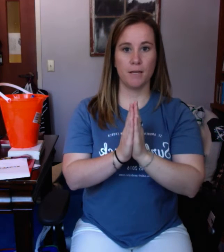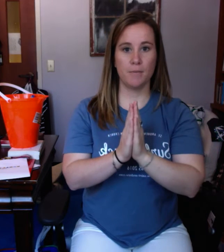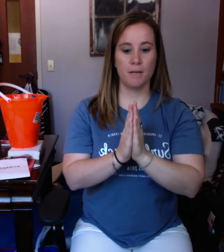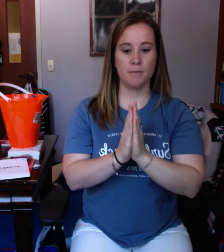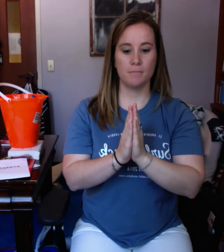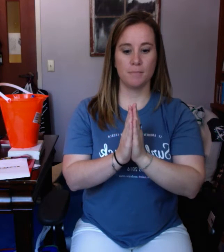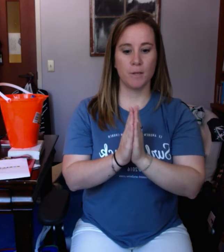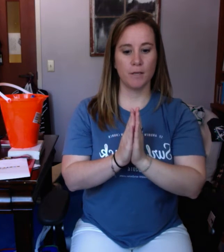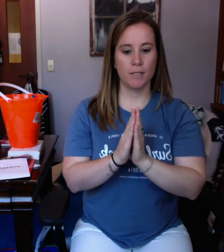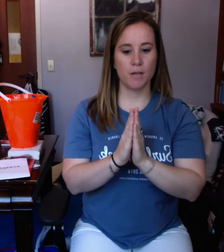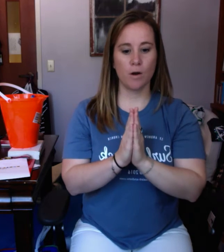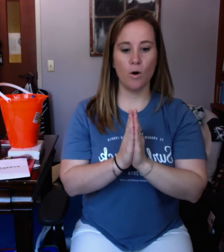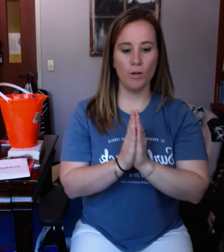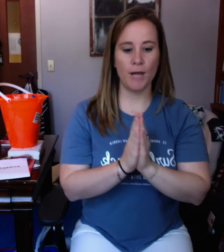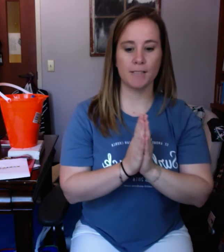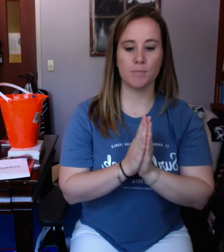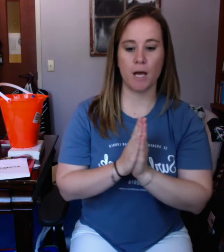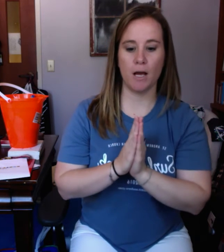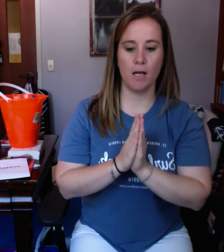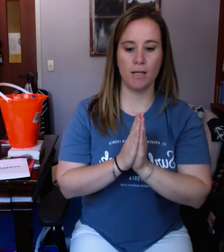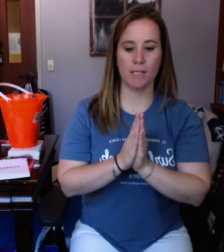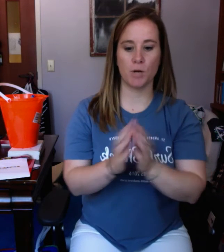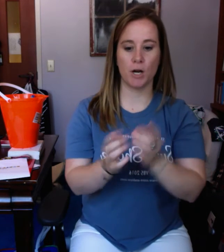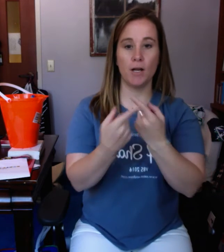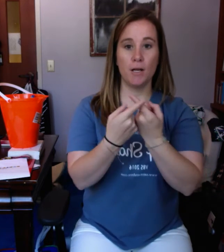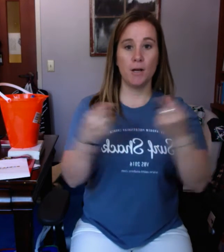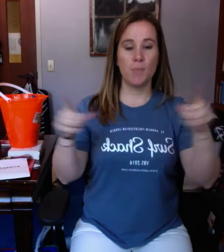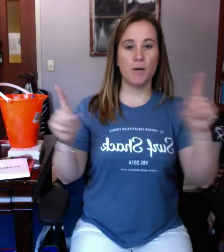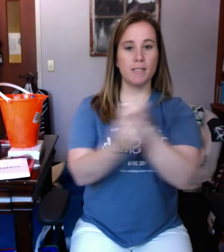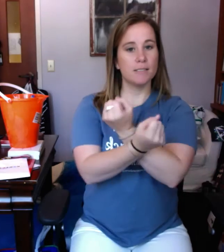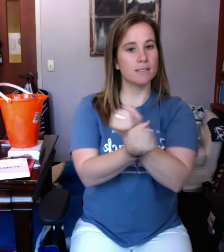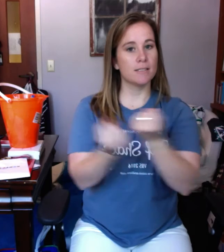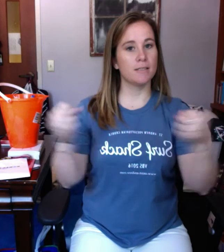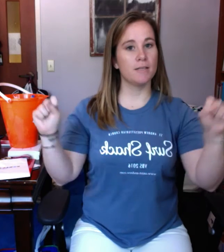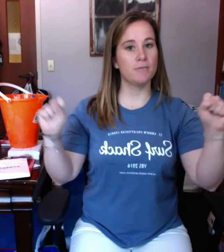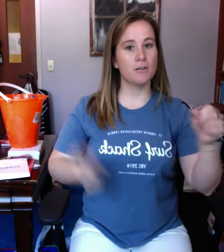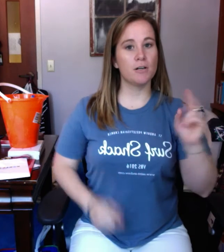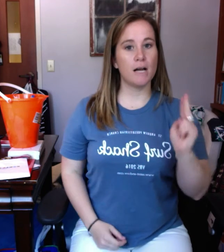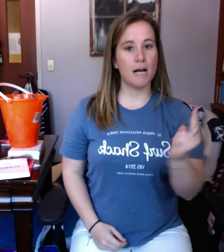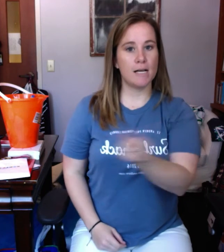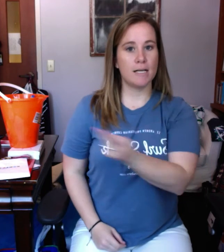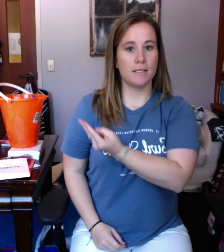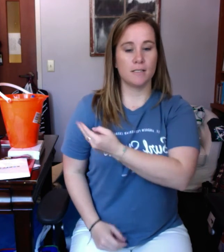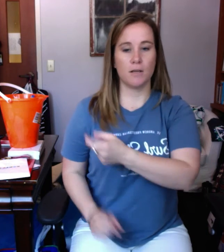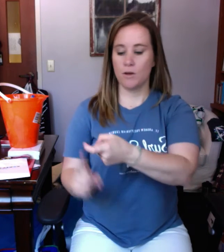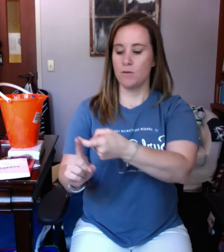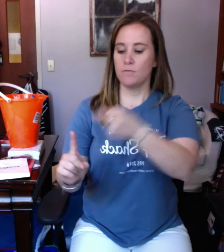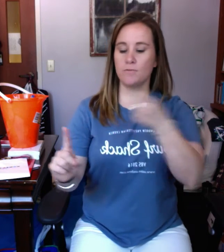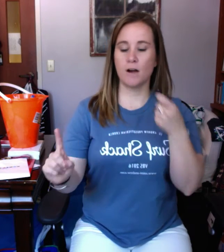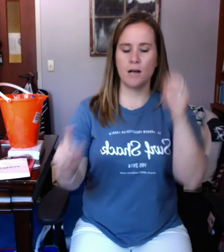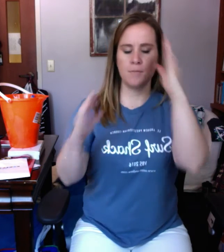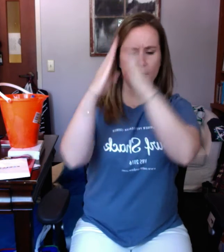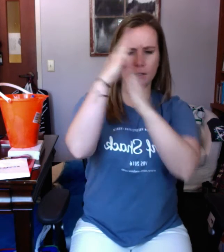Amen. Okay, so that whole last part. But deliver us from